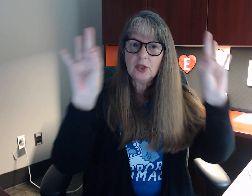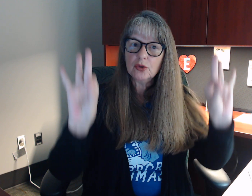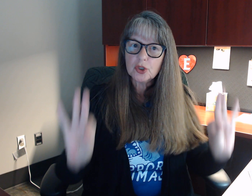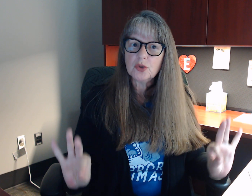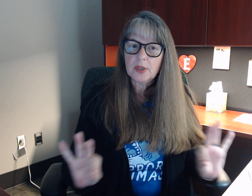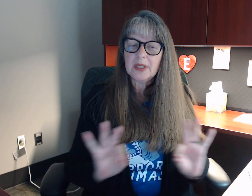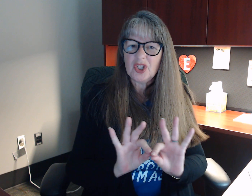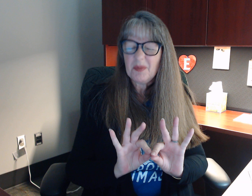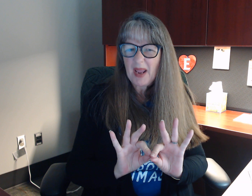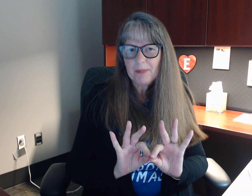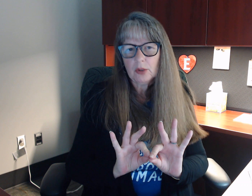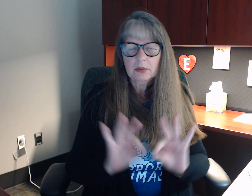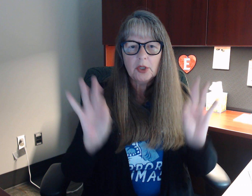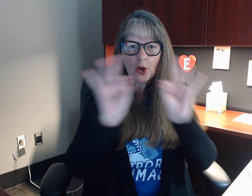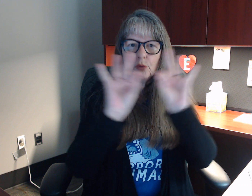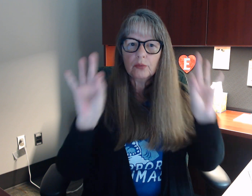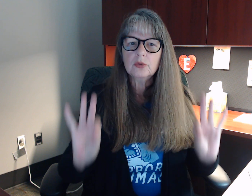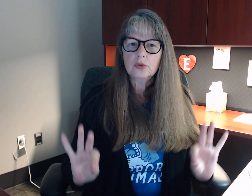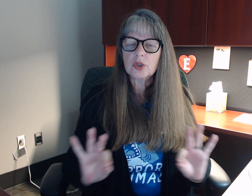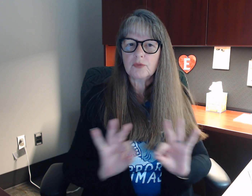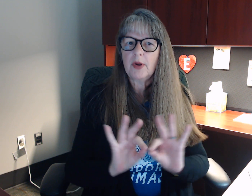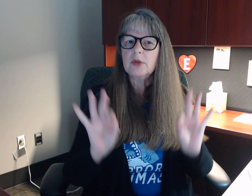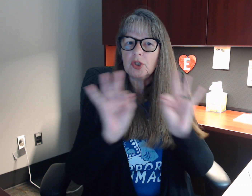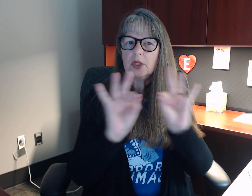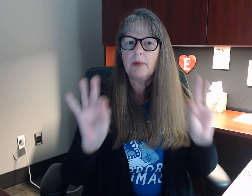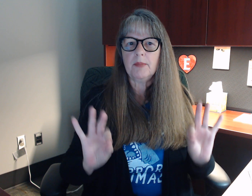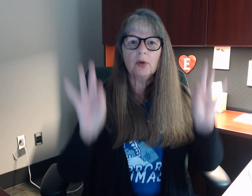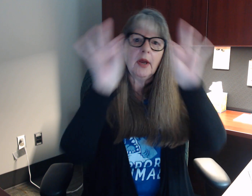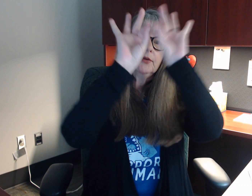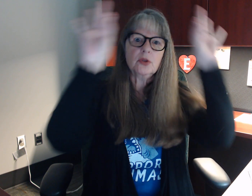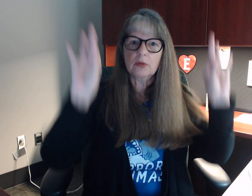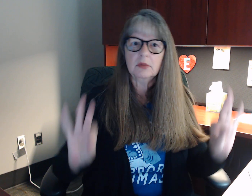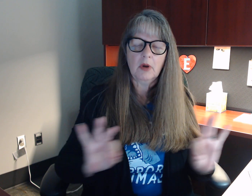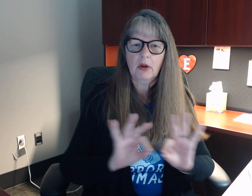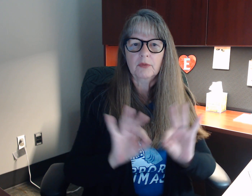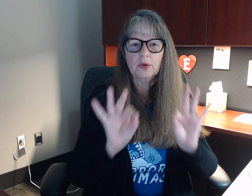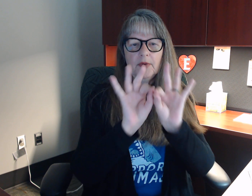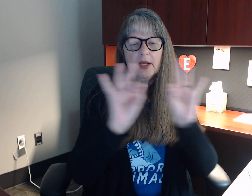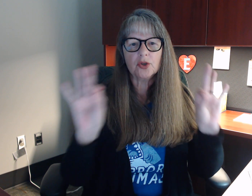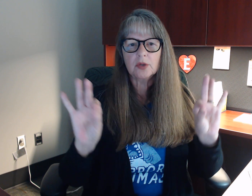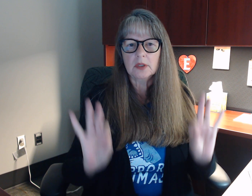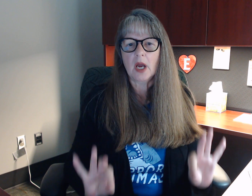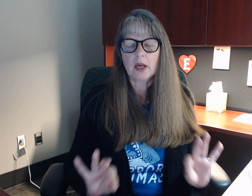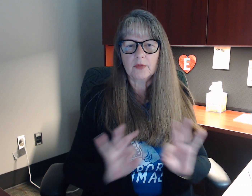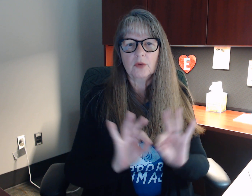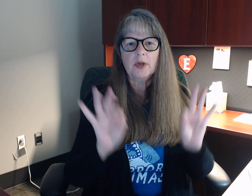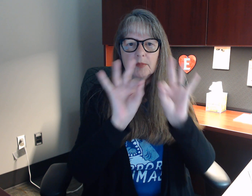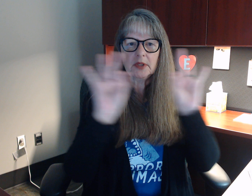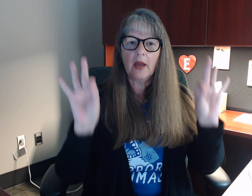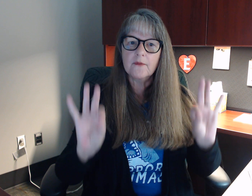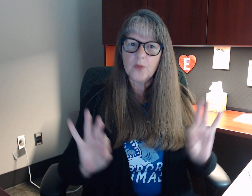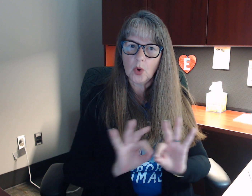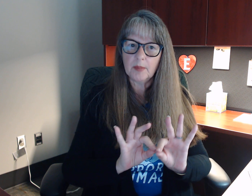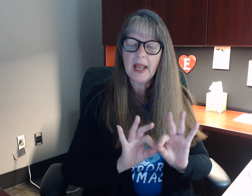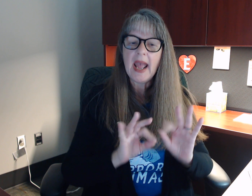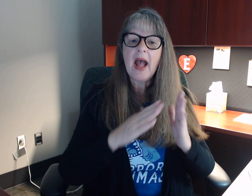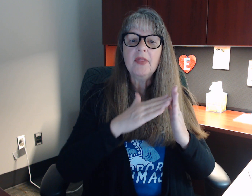just do it in a sheet of paper. You just frame the sheet of paper. You don't have to do all over your face. You can not cover your face, but a form, and then